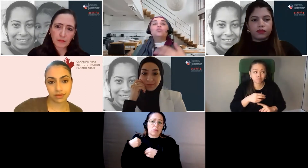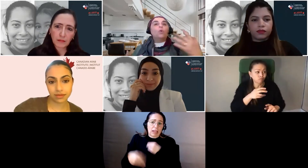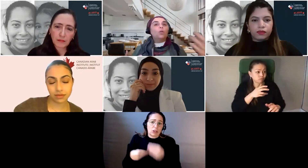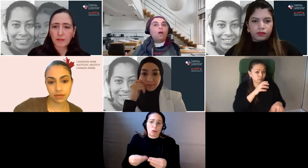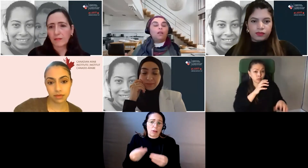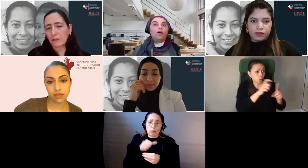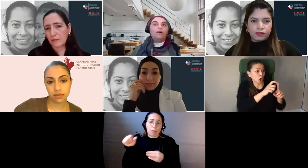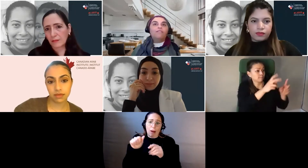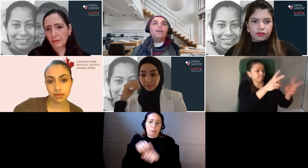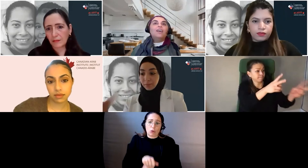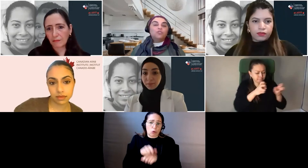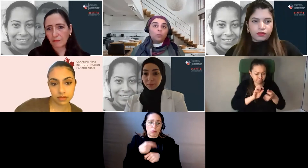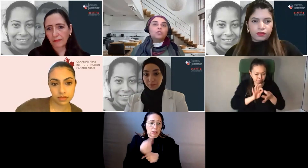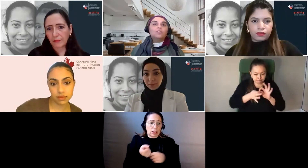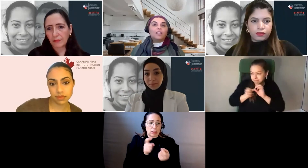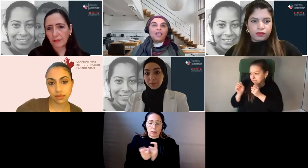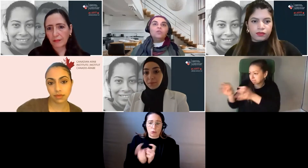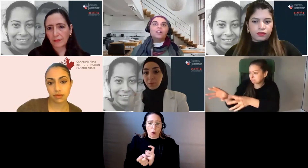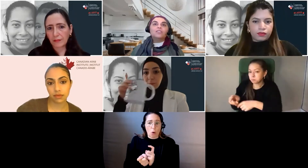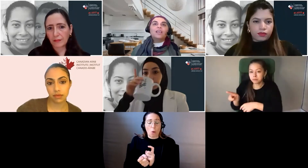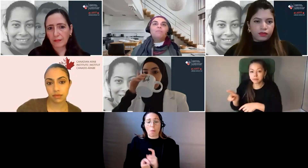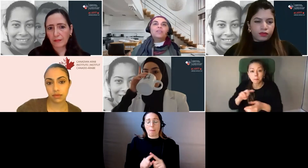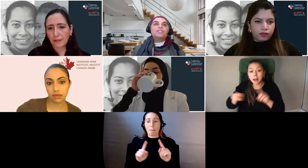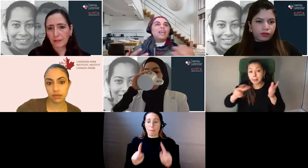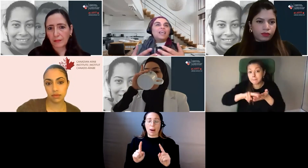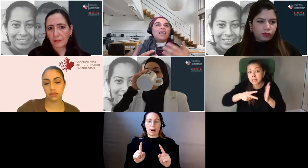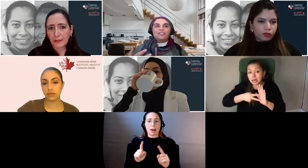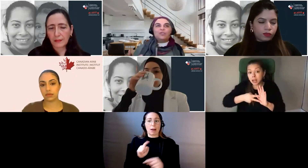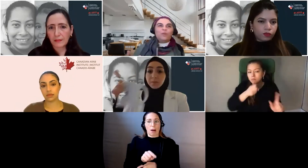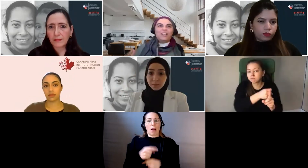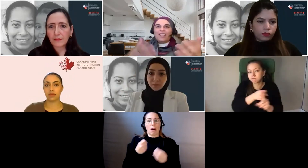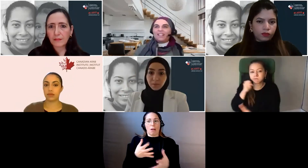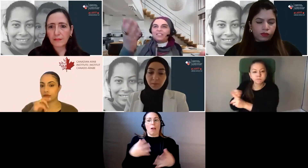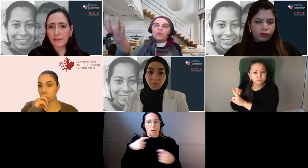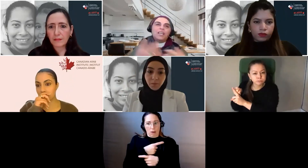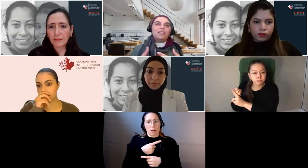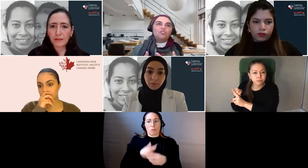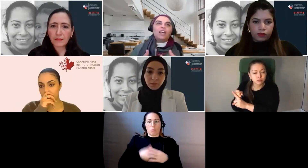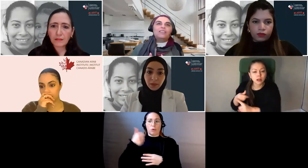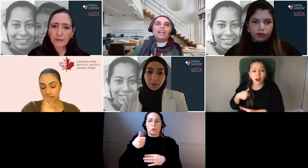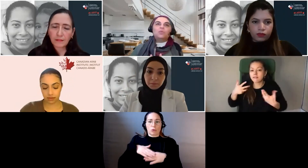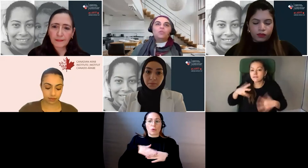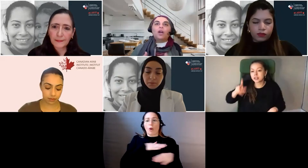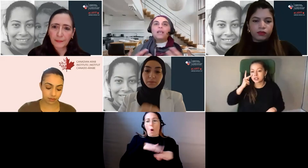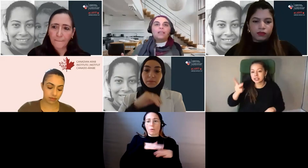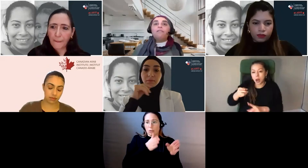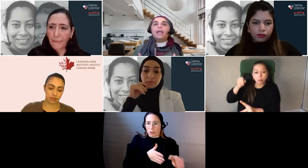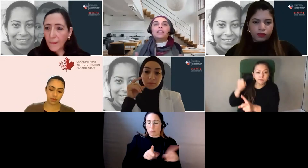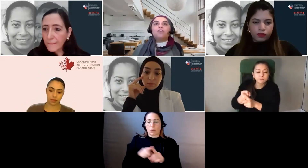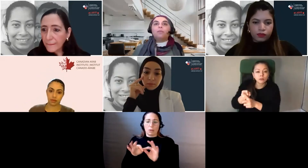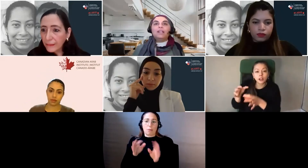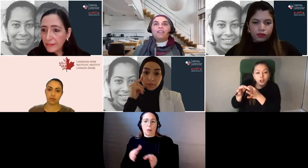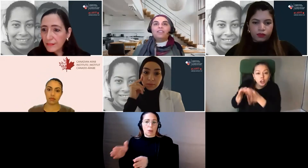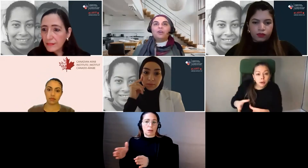take a toll on a lot of interpreters and counselors, because they, as it was said in the chat and as we were talking, they feel